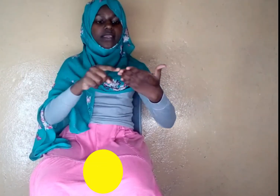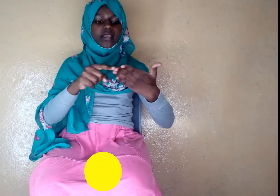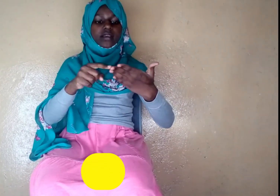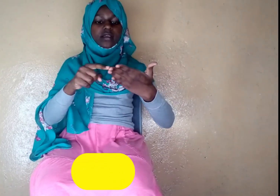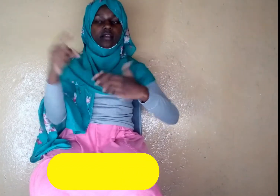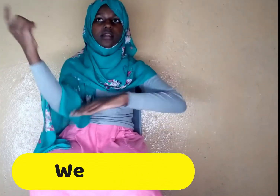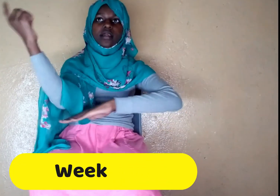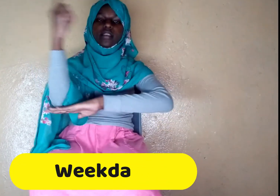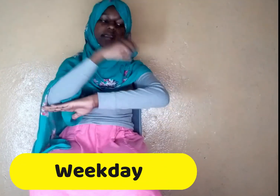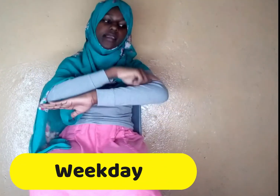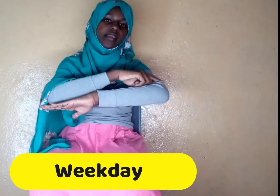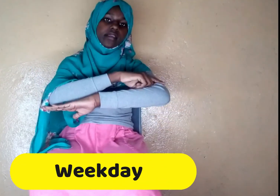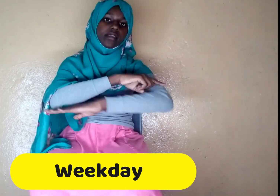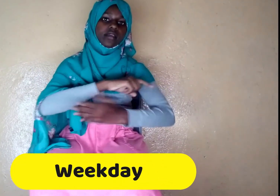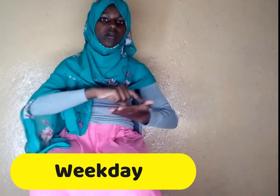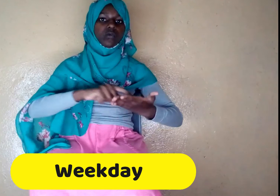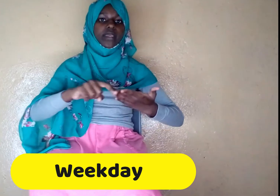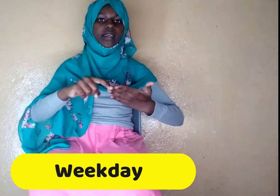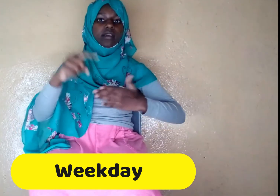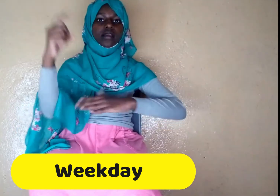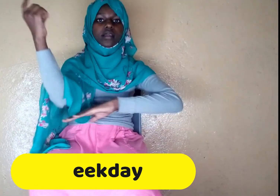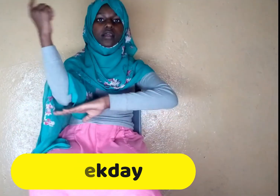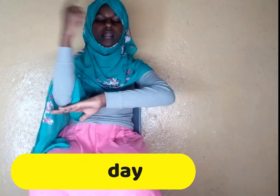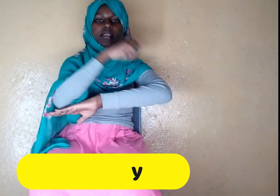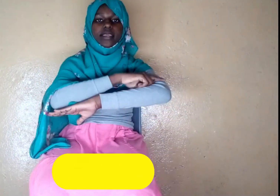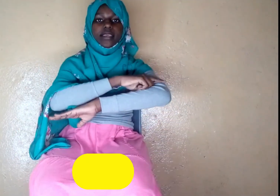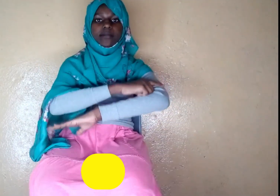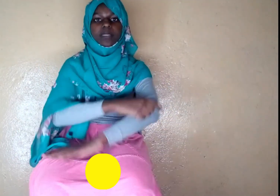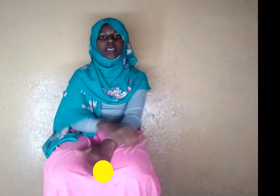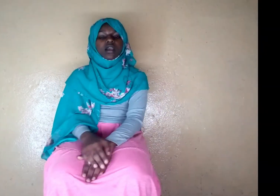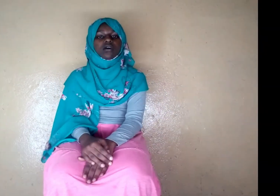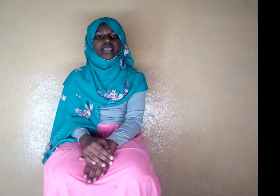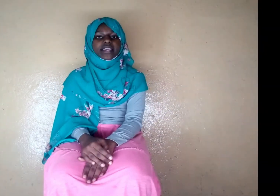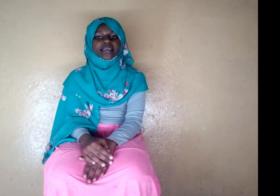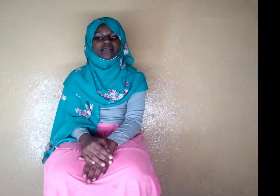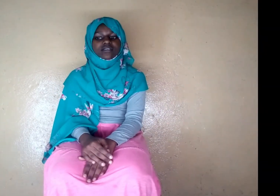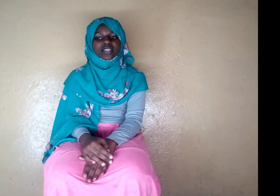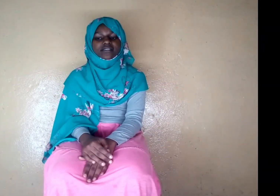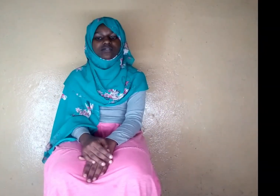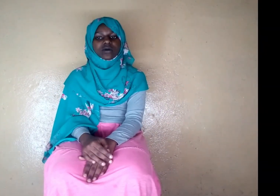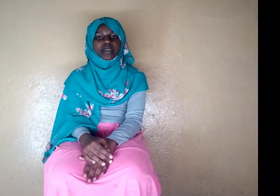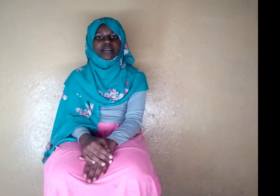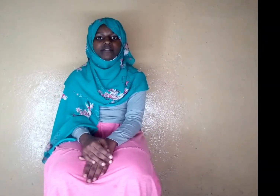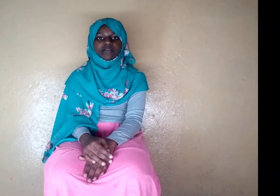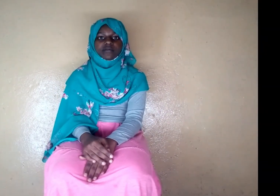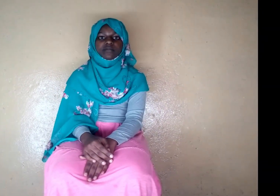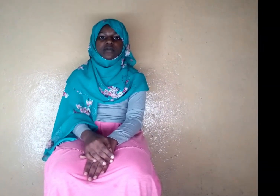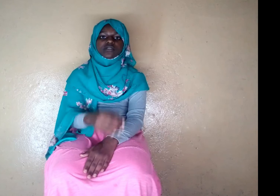week, day. Week, day. Okay guys, now let's do a quick review. So